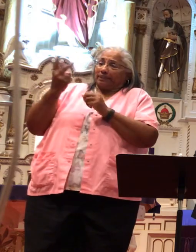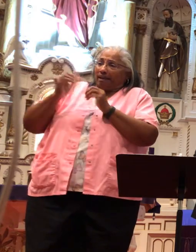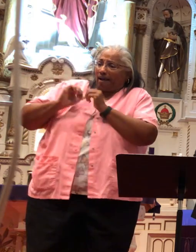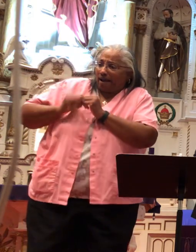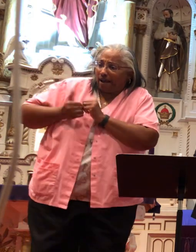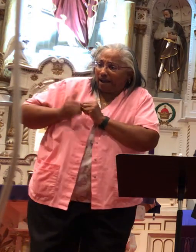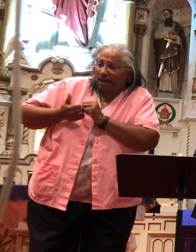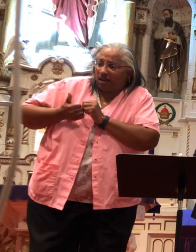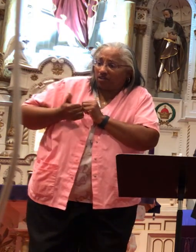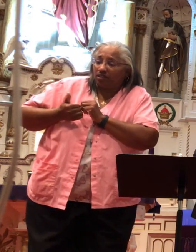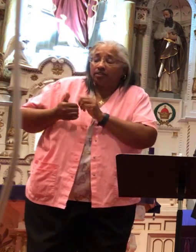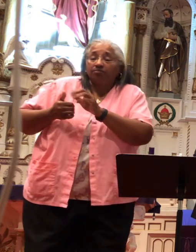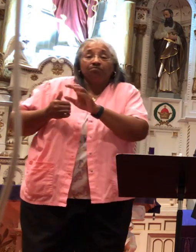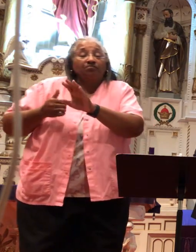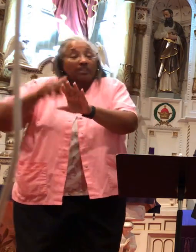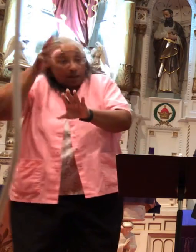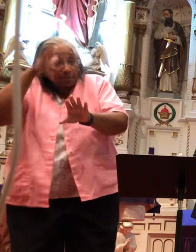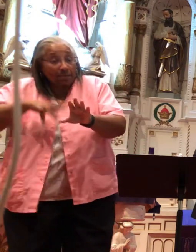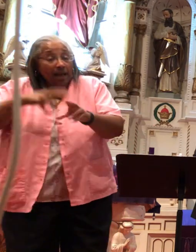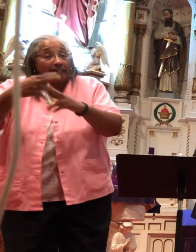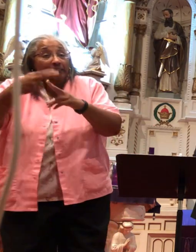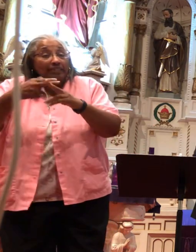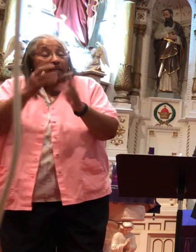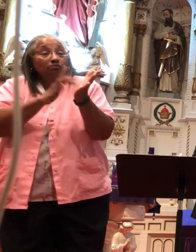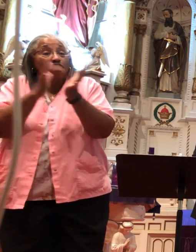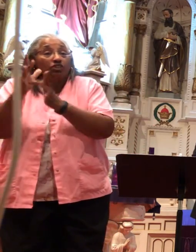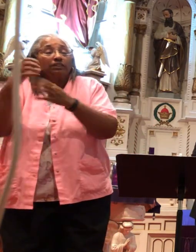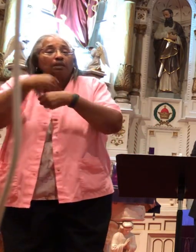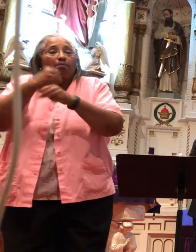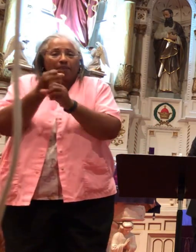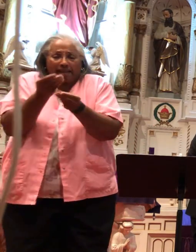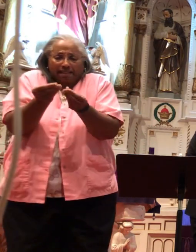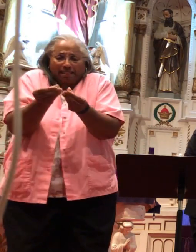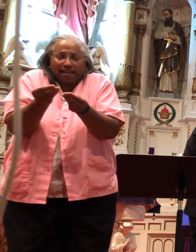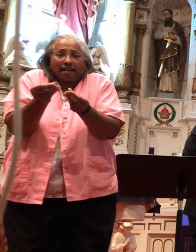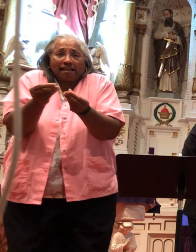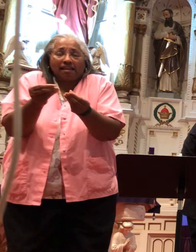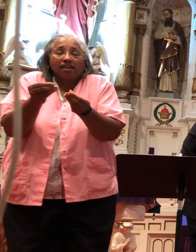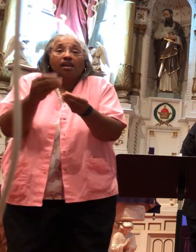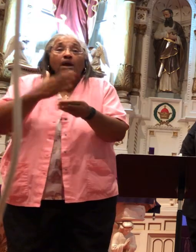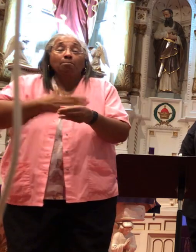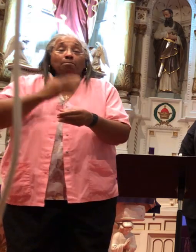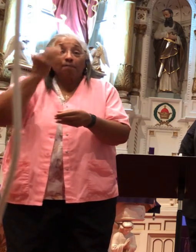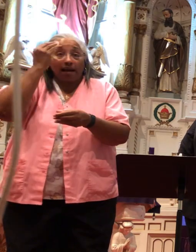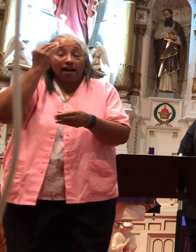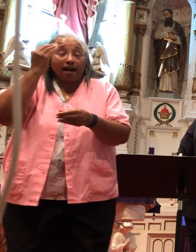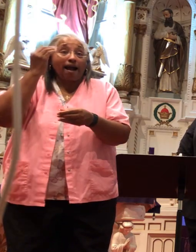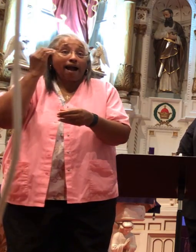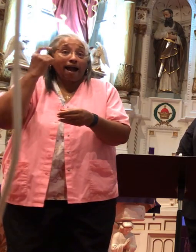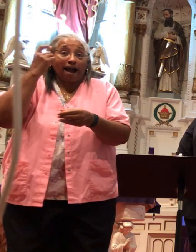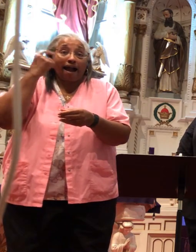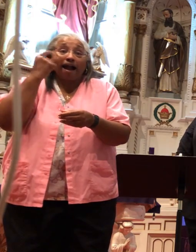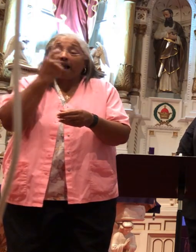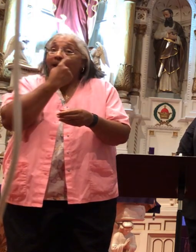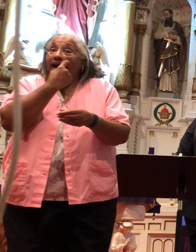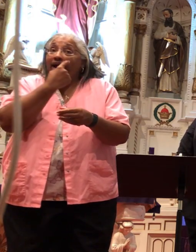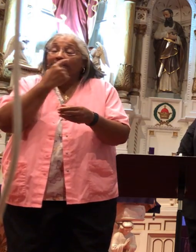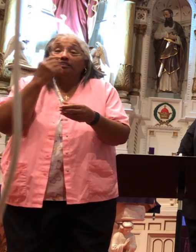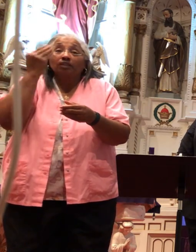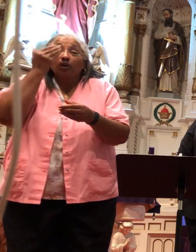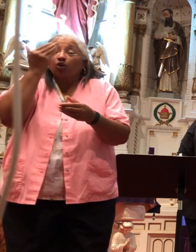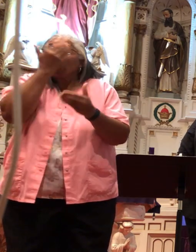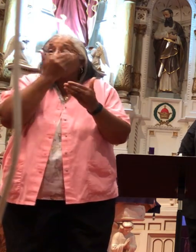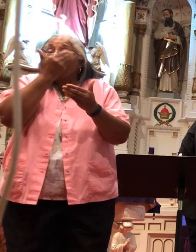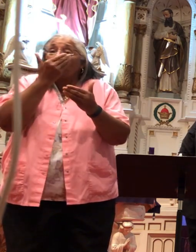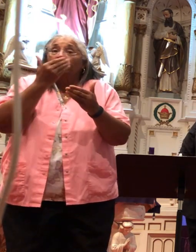"The man called Jesus made clay and anointed my eyes and told me, 'Go to Siloam and wash.' So